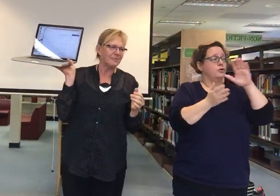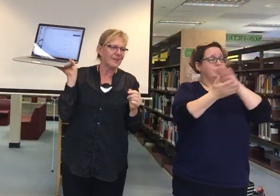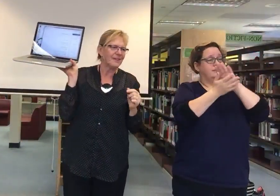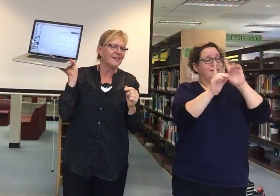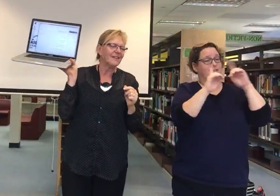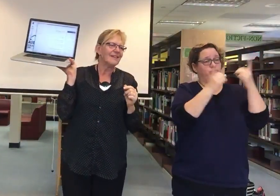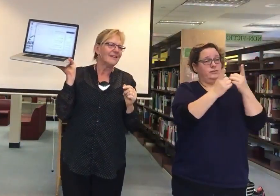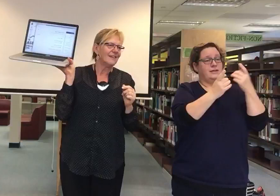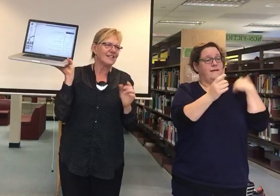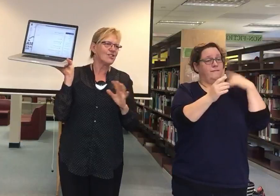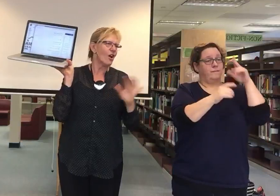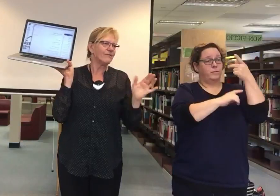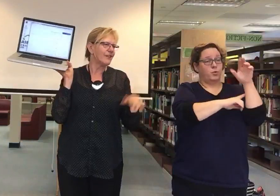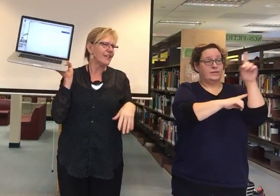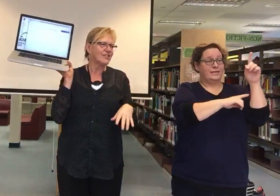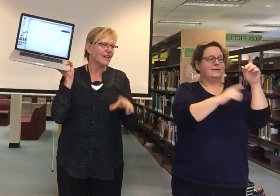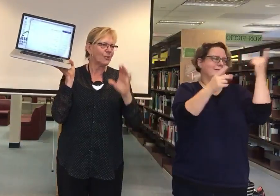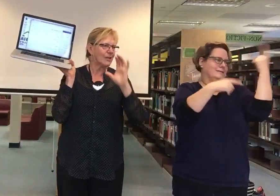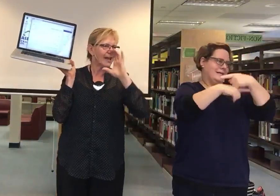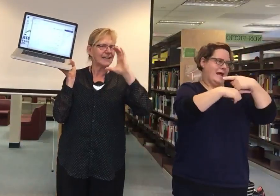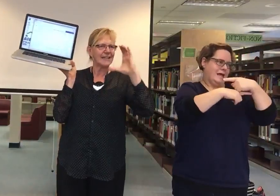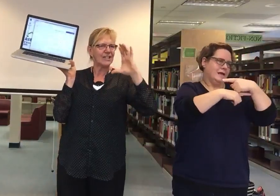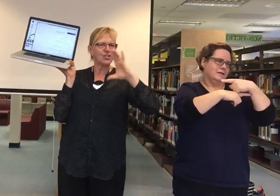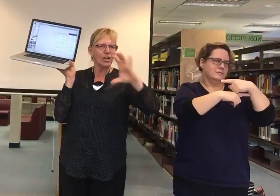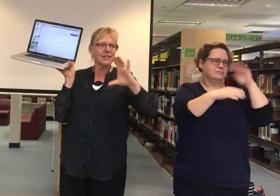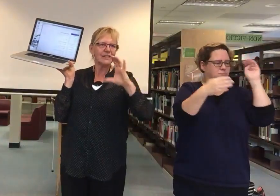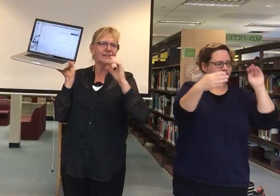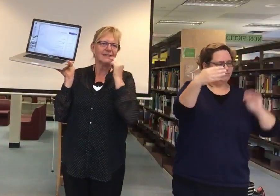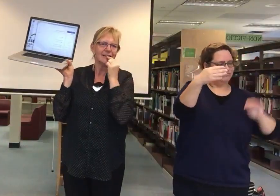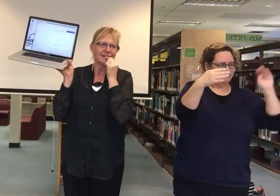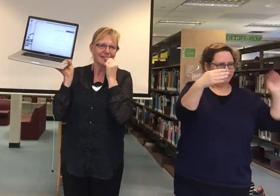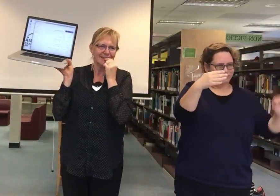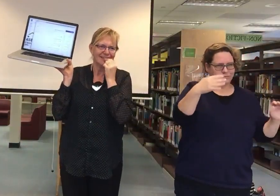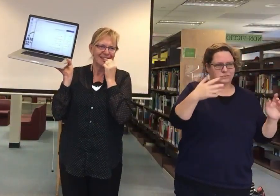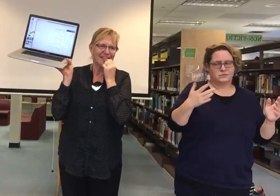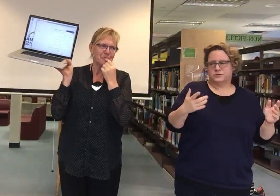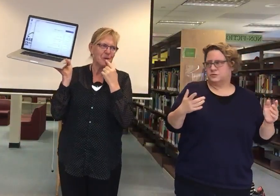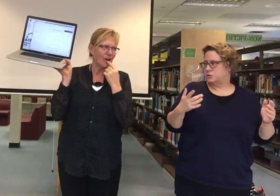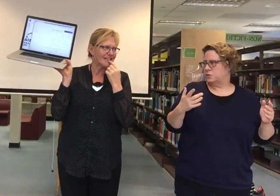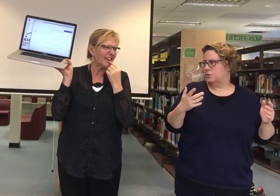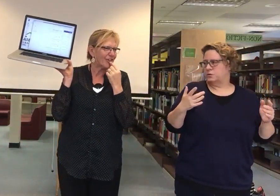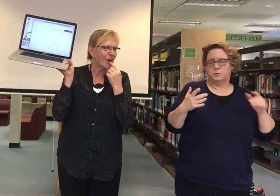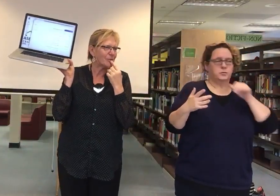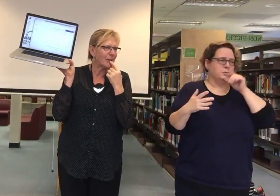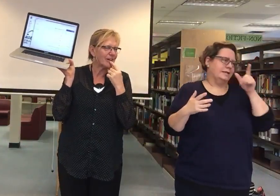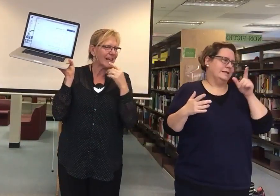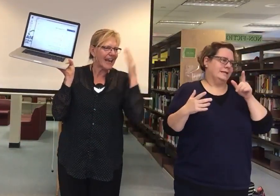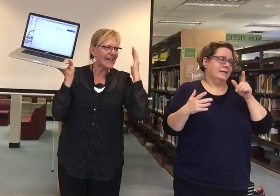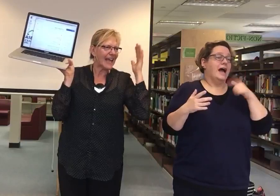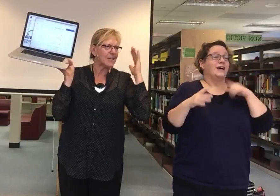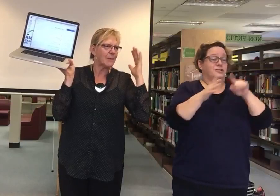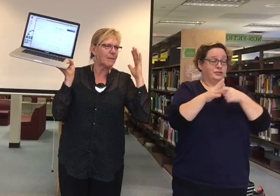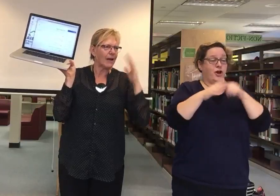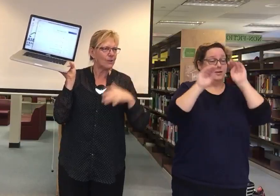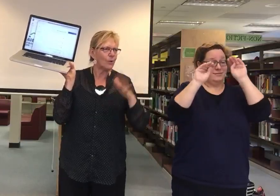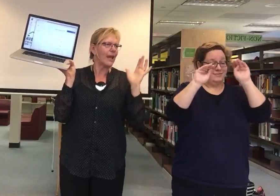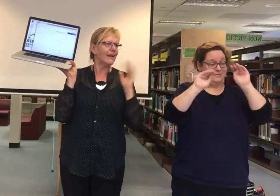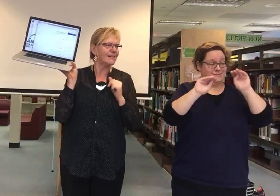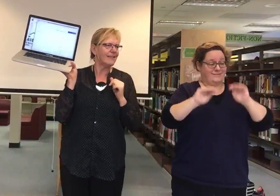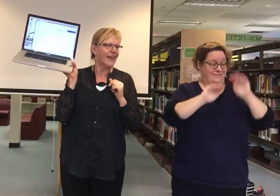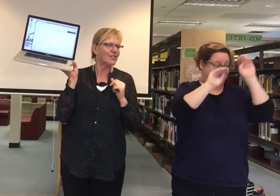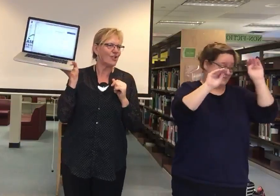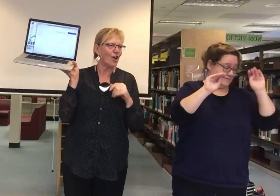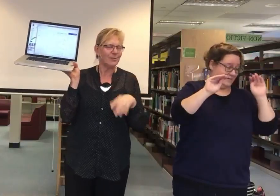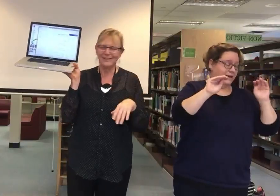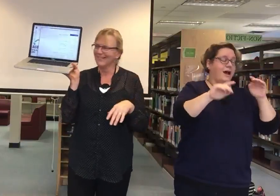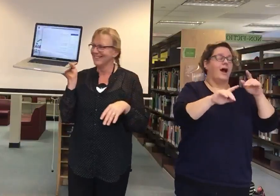Ds. It's not finished, I only kind of did a chunk. And then to be honest, I forgot about it. I kind of had it in my mind, okay,